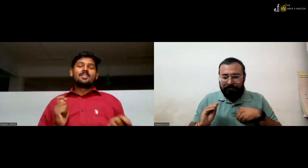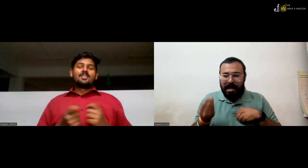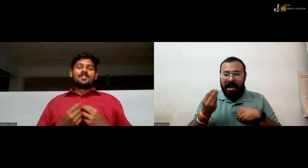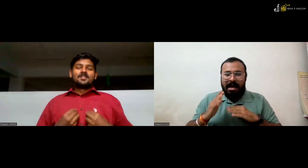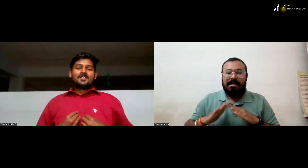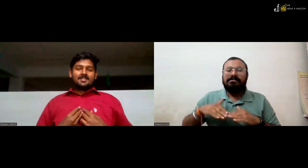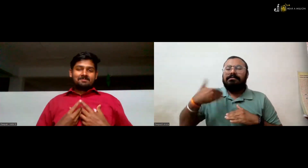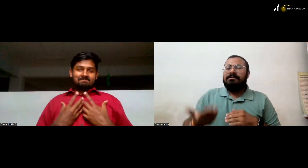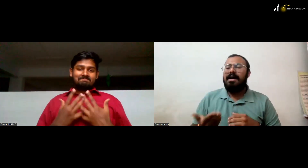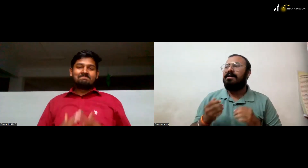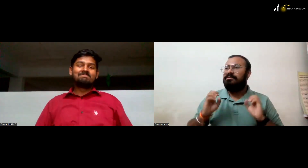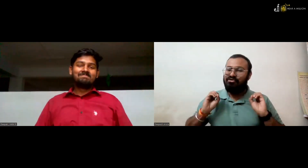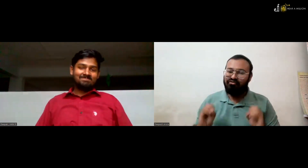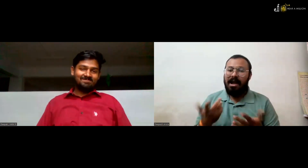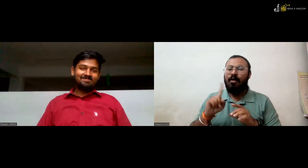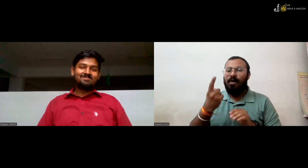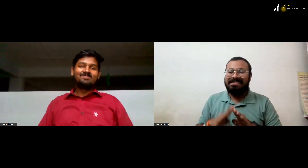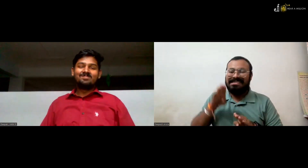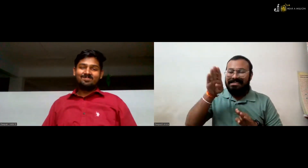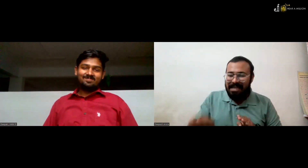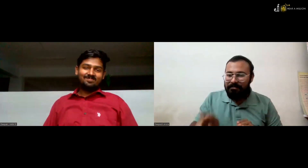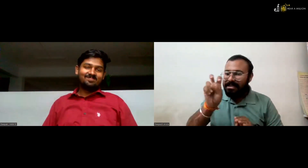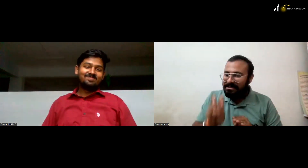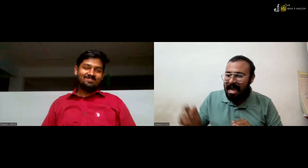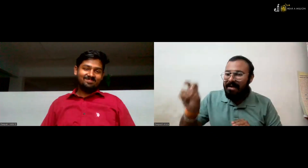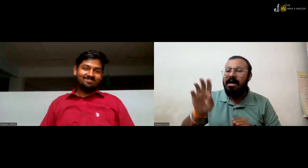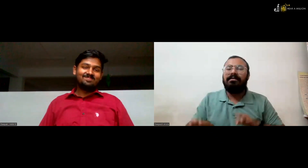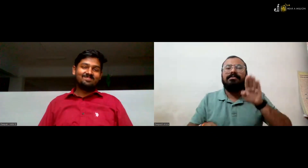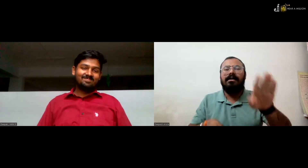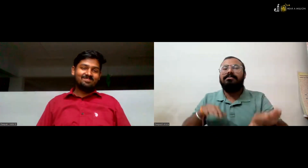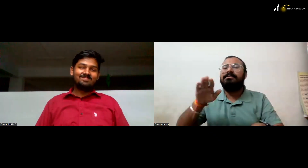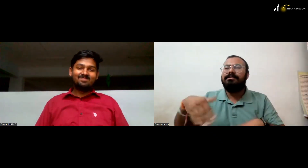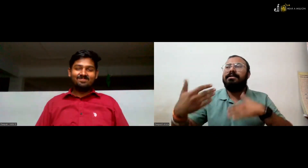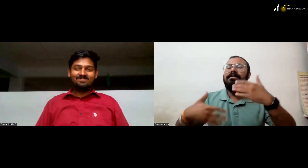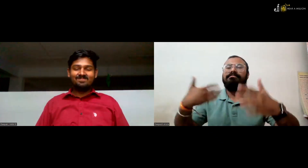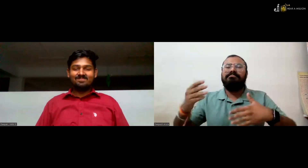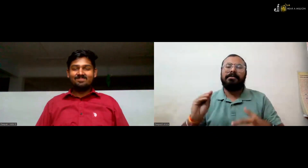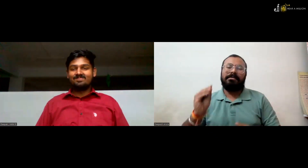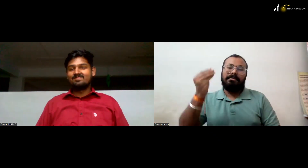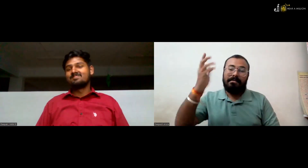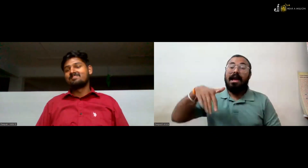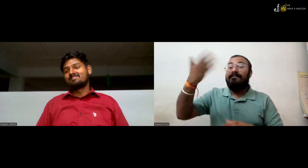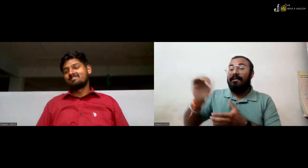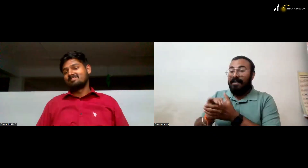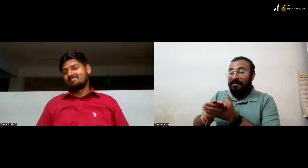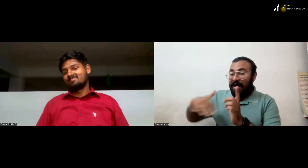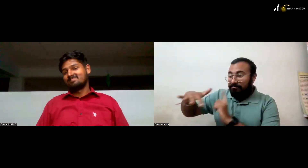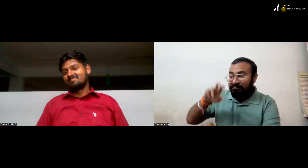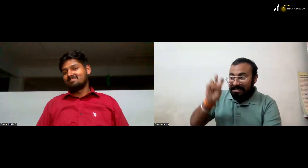Like this what inspired me, and then I took my first step into